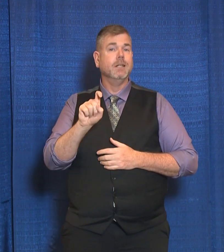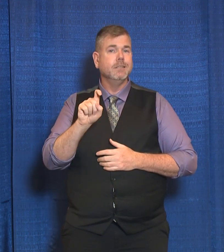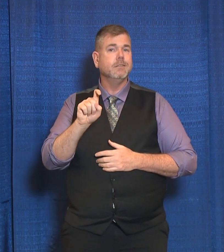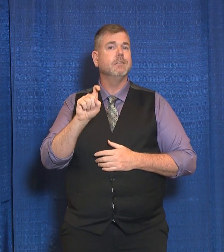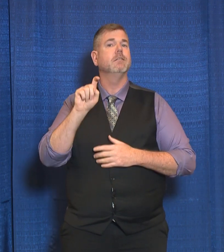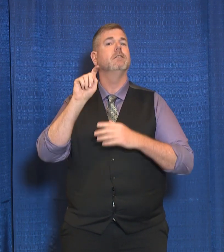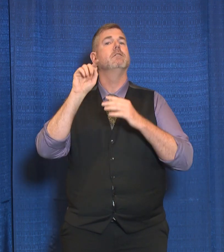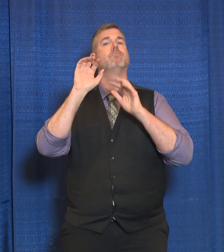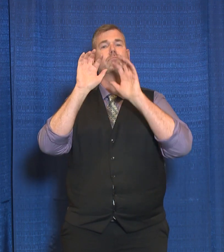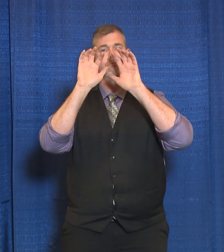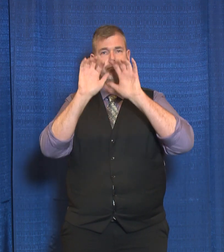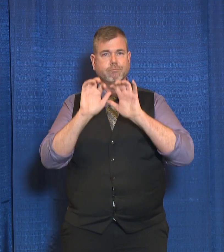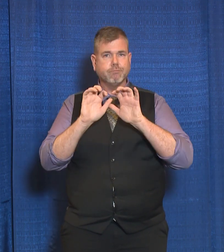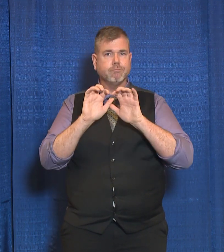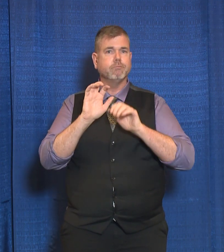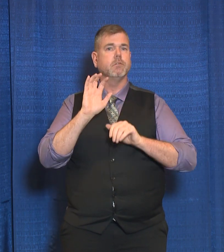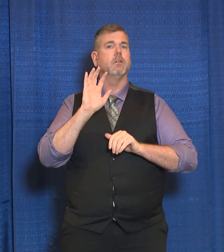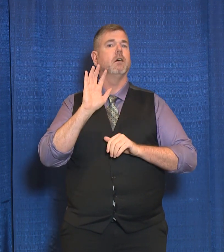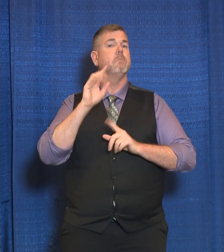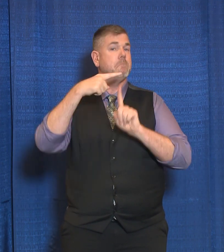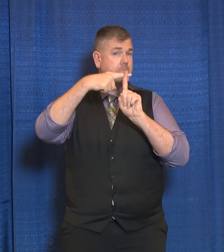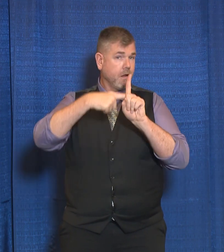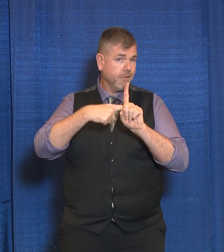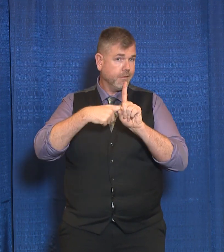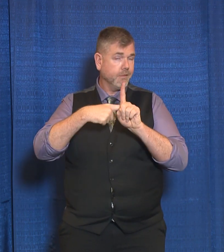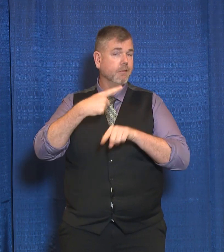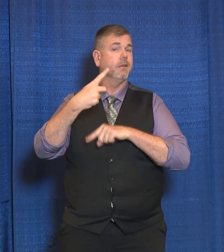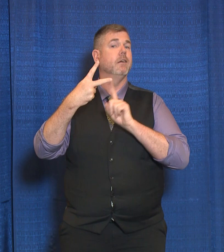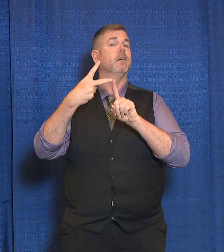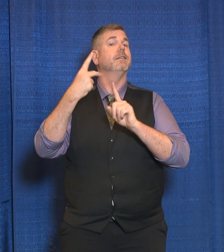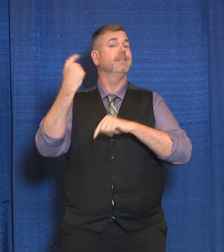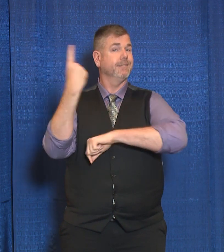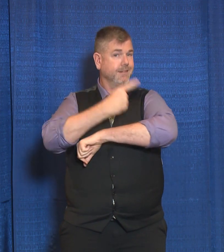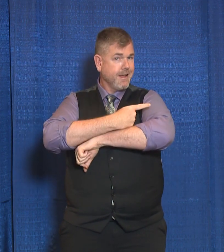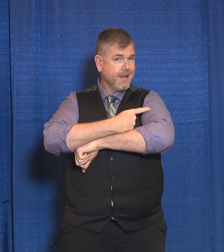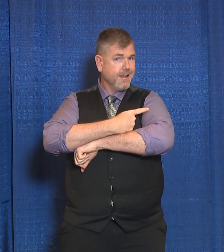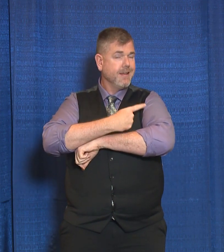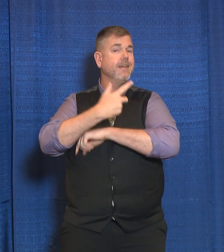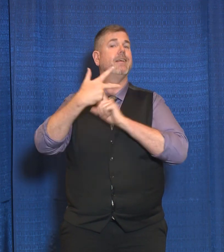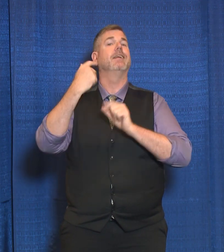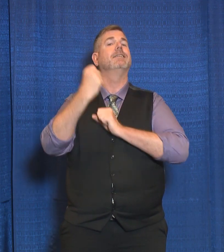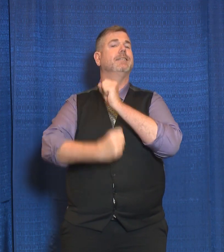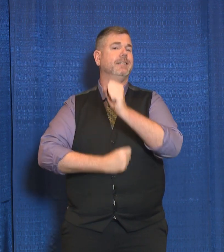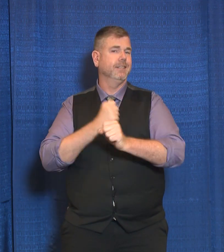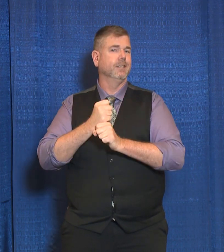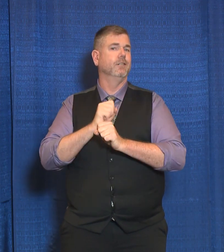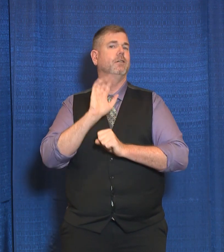You must enter the month, day, and year of your birth.